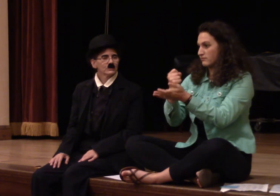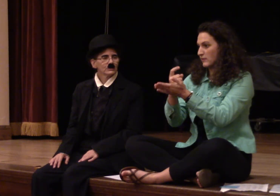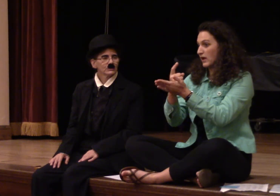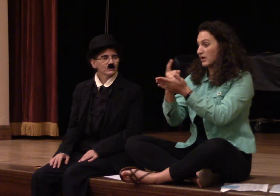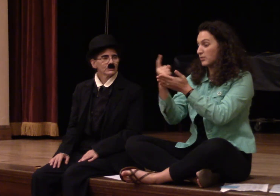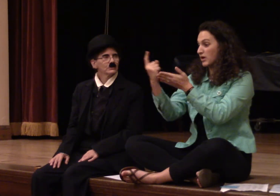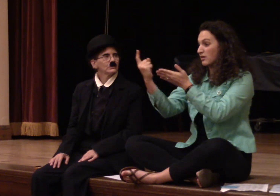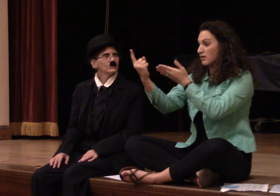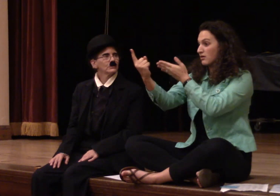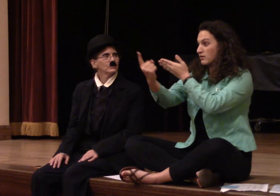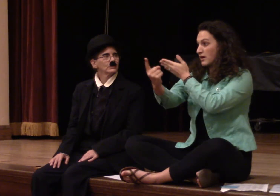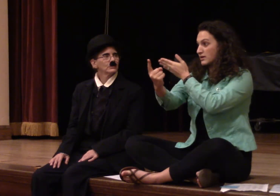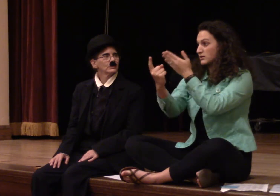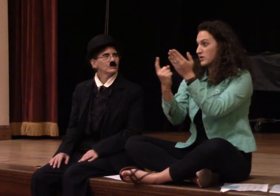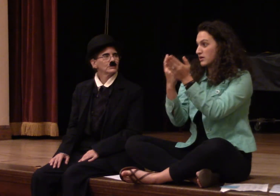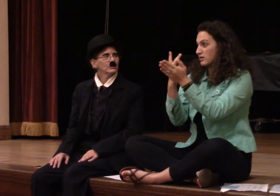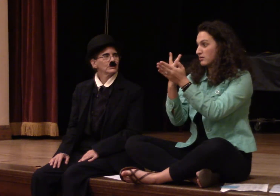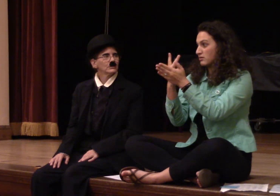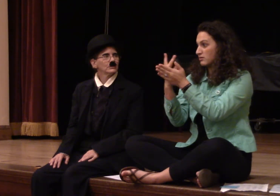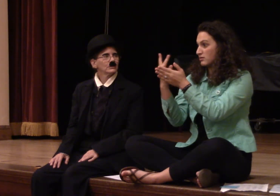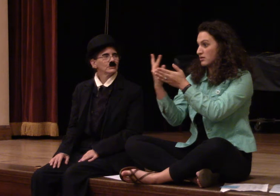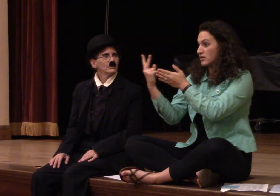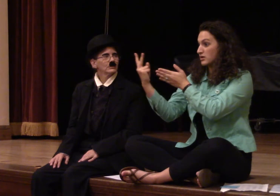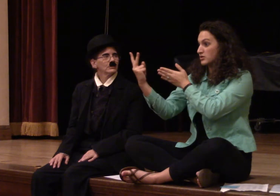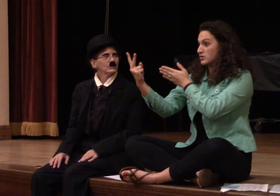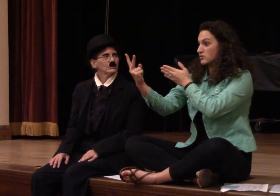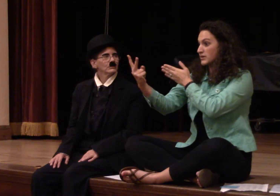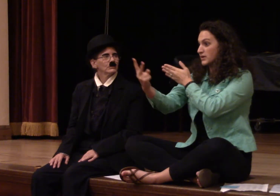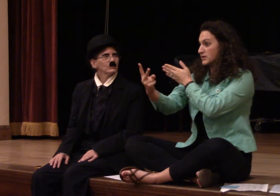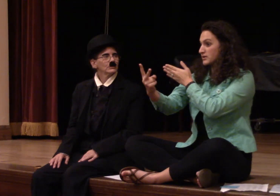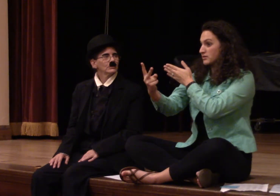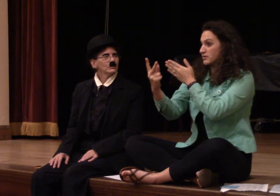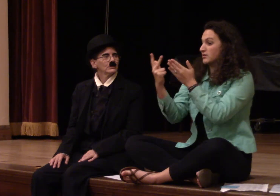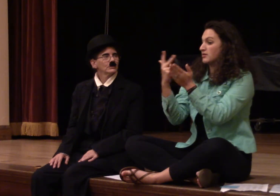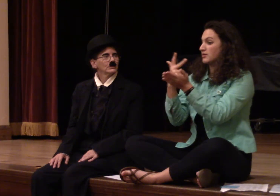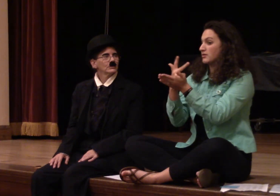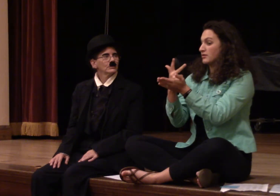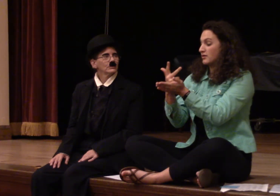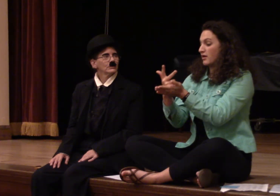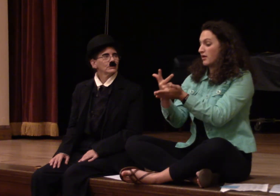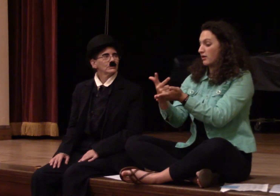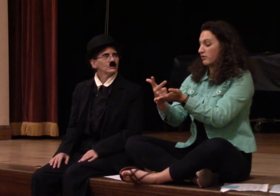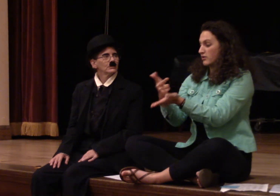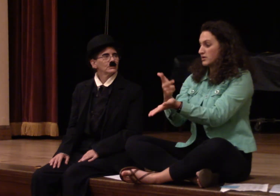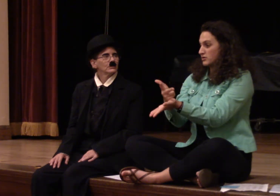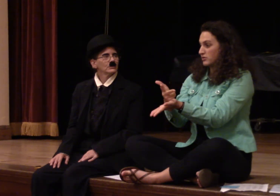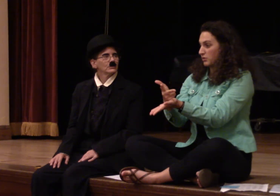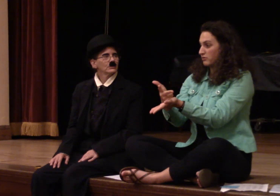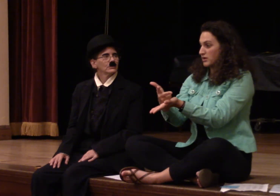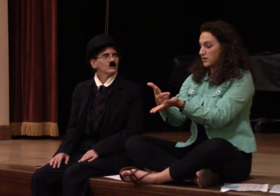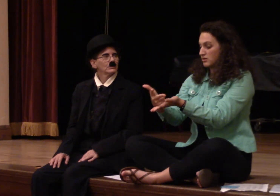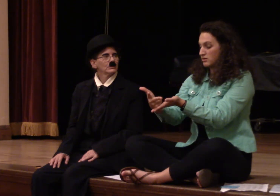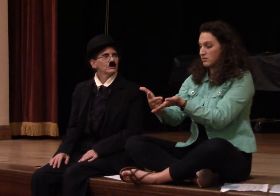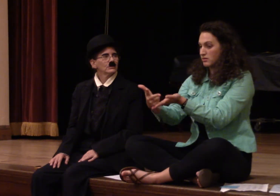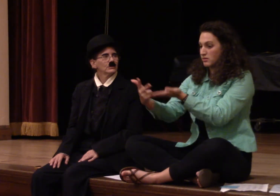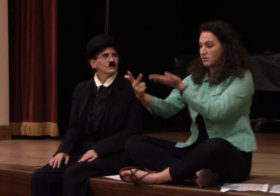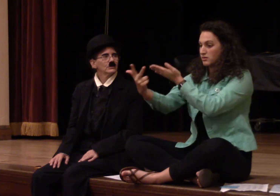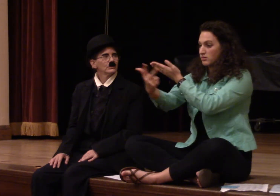And it can be next week, in 2 weeks, in 3, so you do a 3